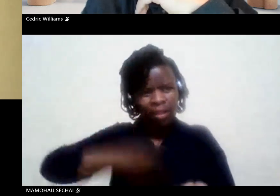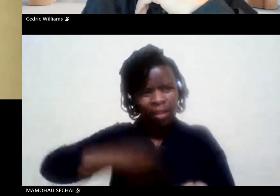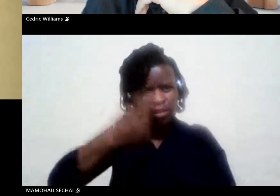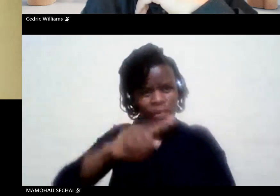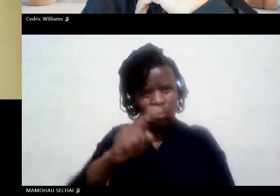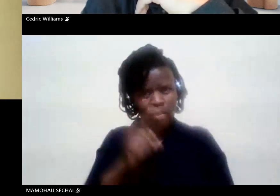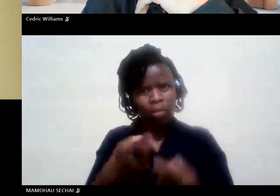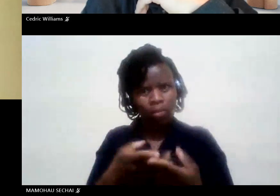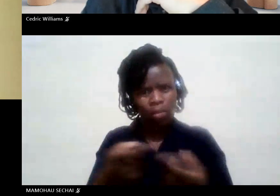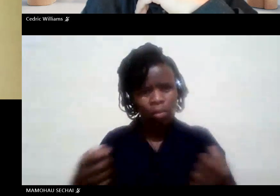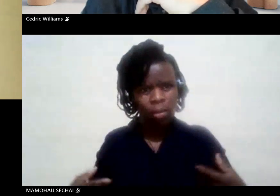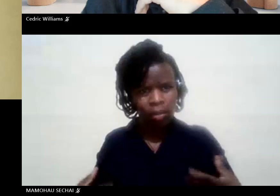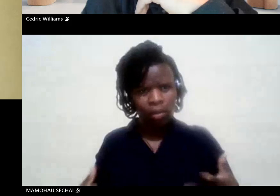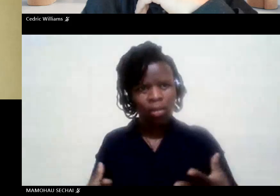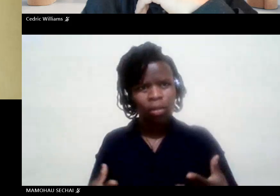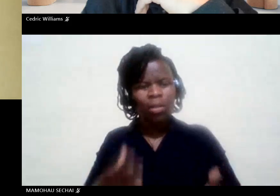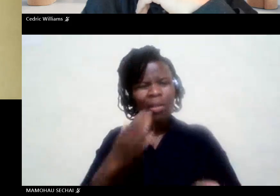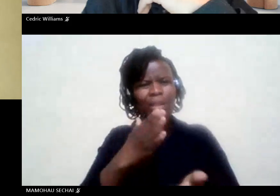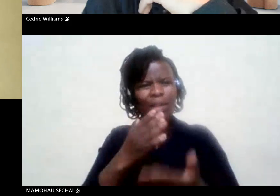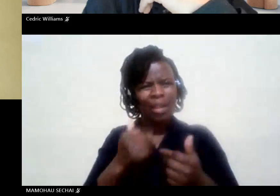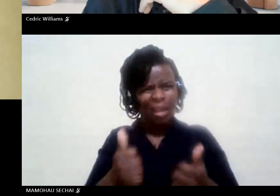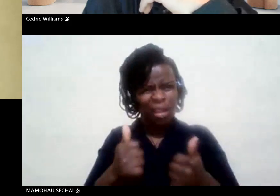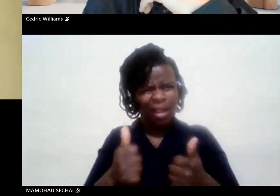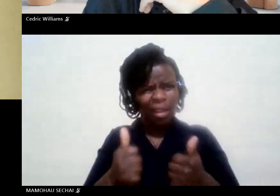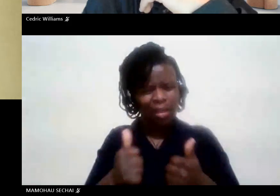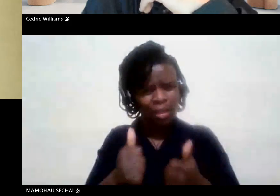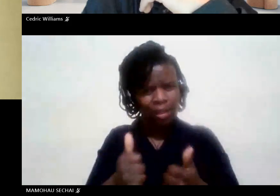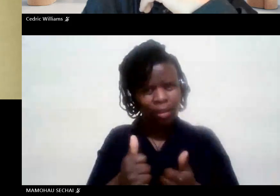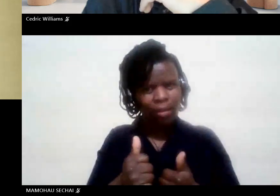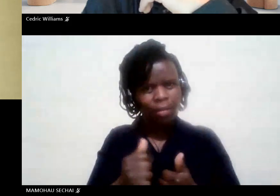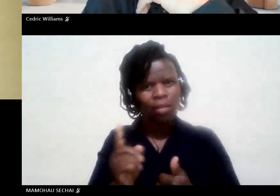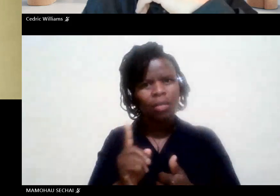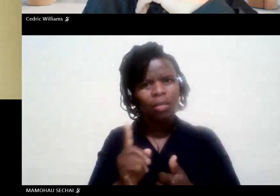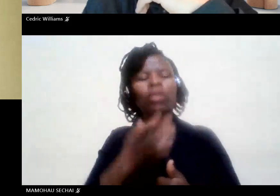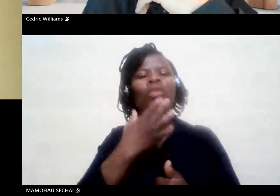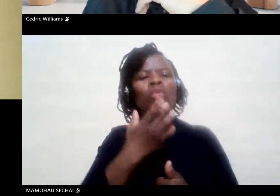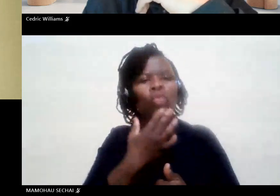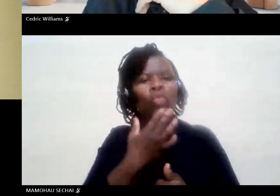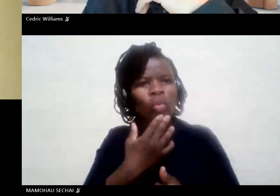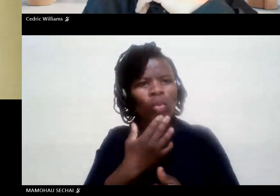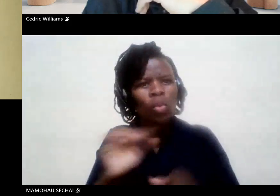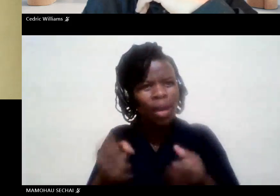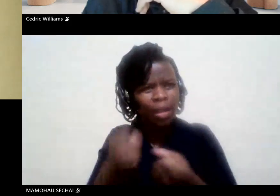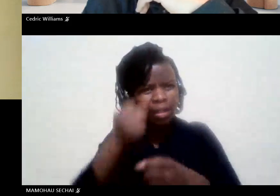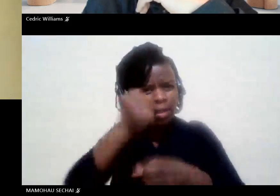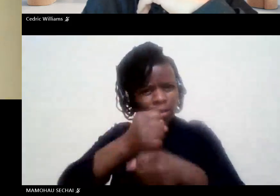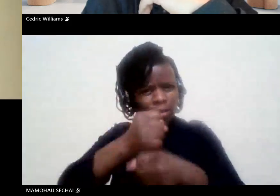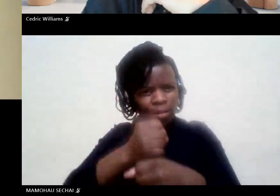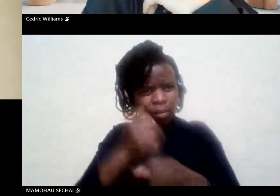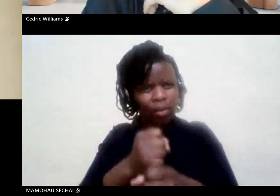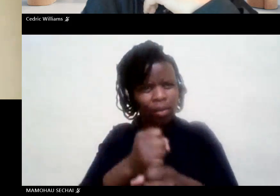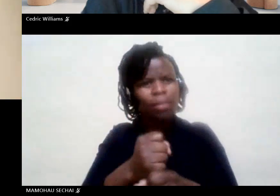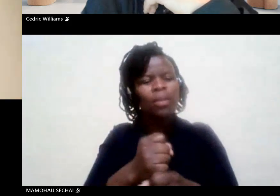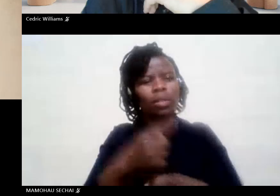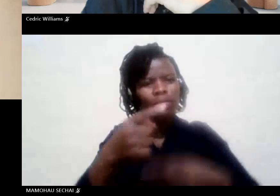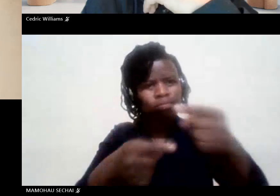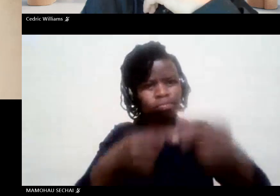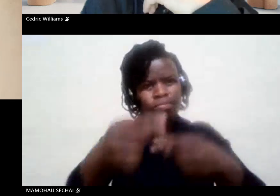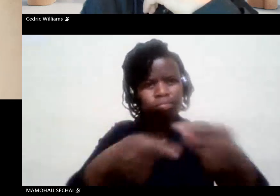actually doing who was actually doing the work of keeping these schools intact for decades? Yeah, that's a very good